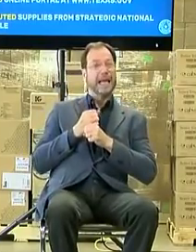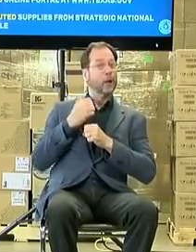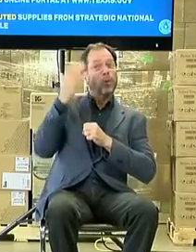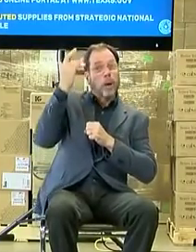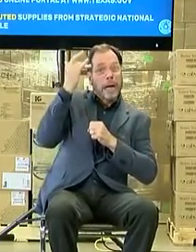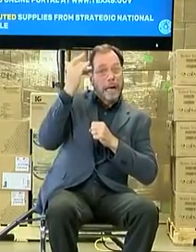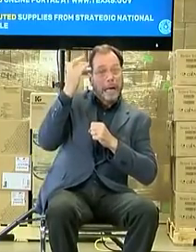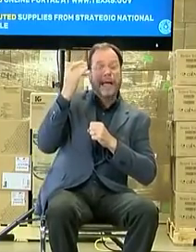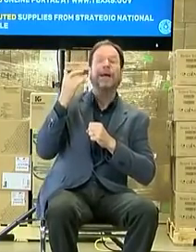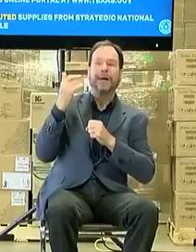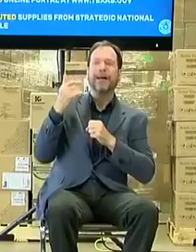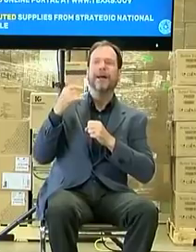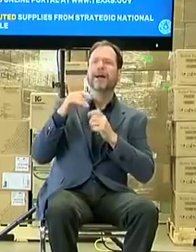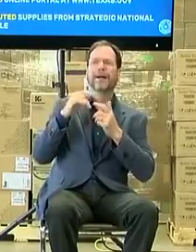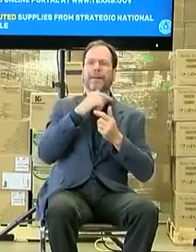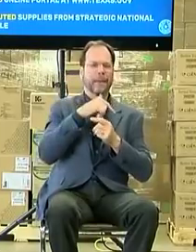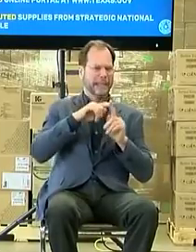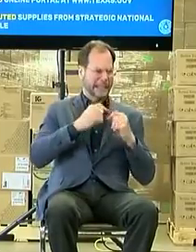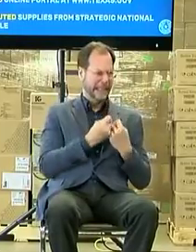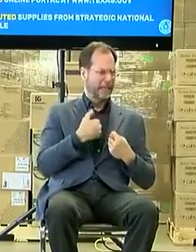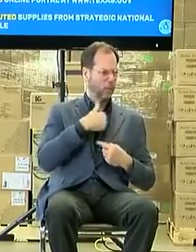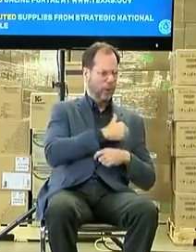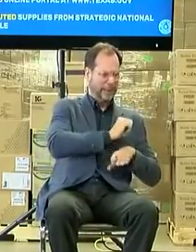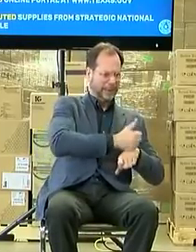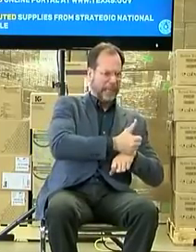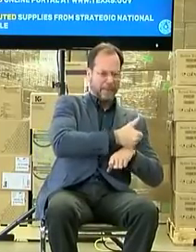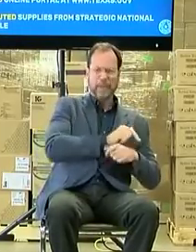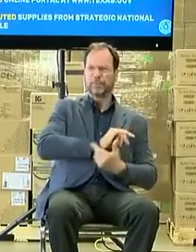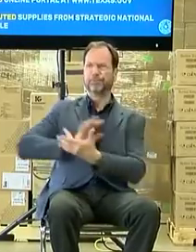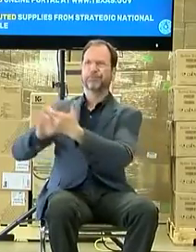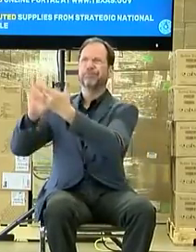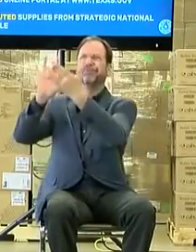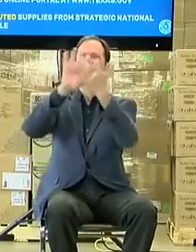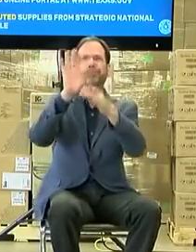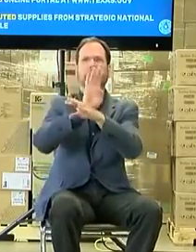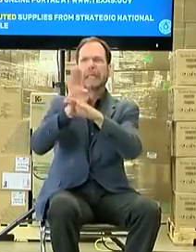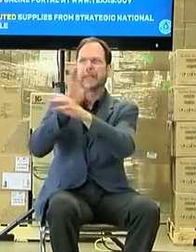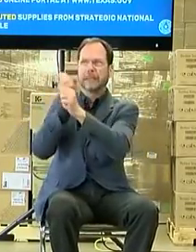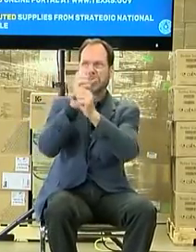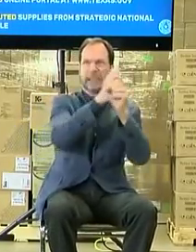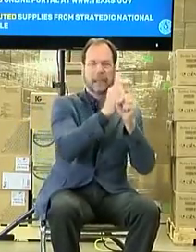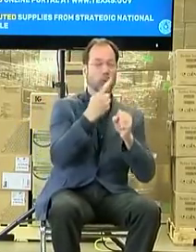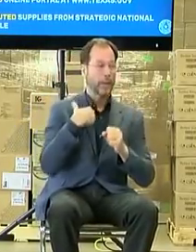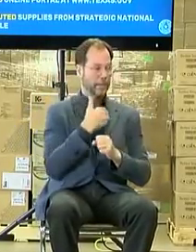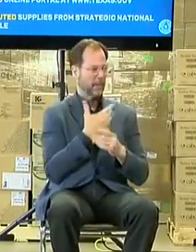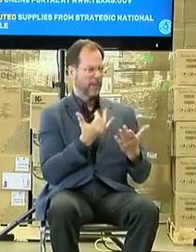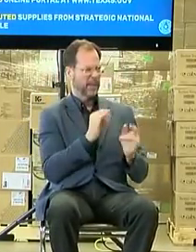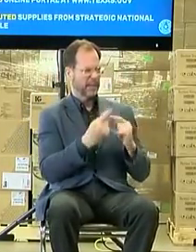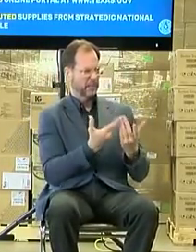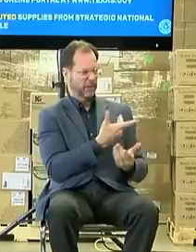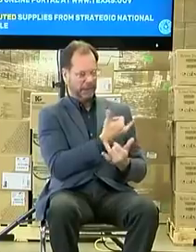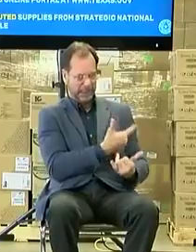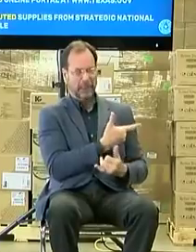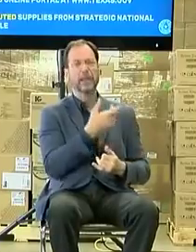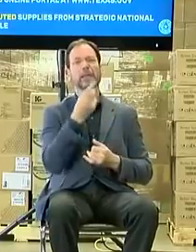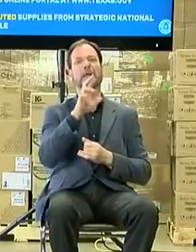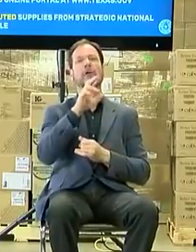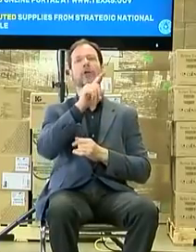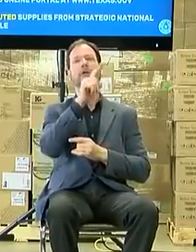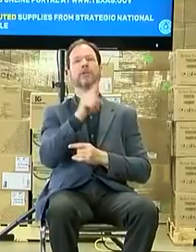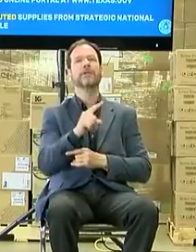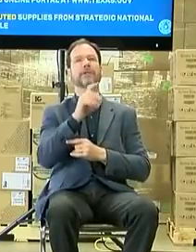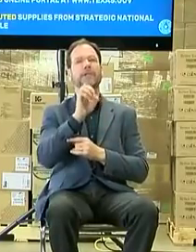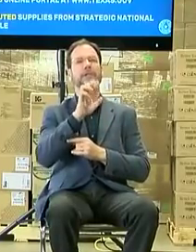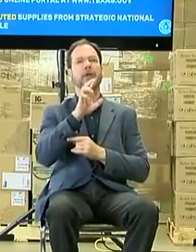result of the supply chain team that we put together. Now, I see one member of that team here right now, and that is Dr.